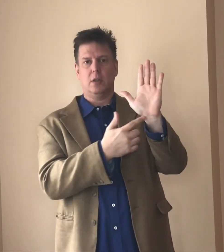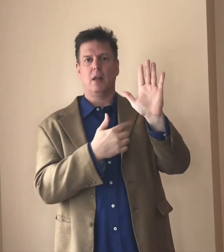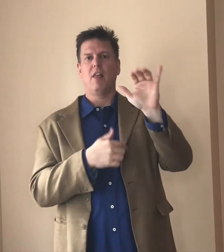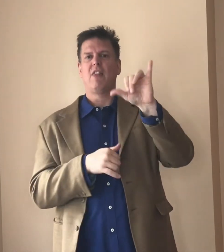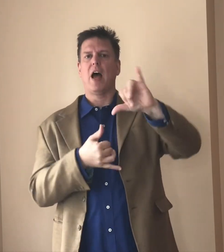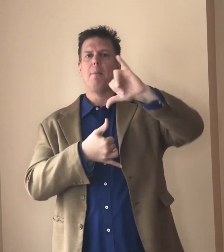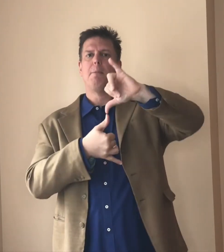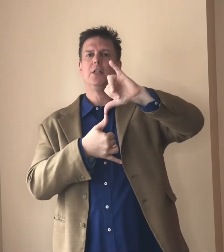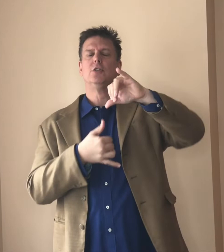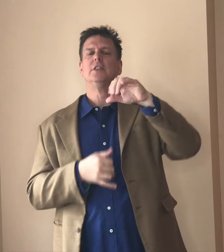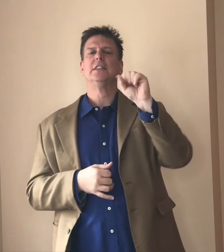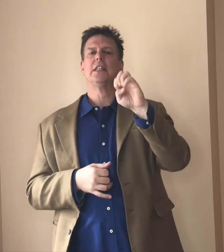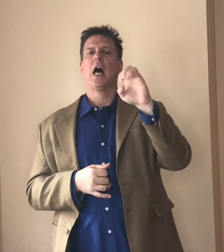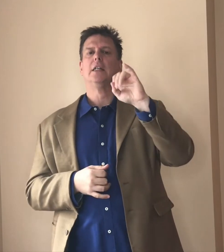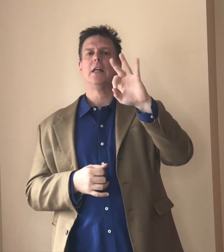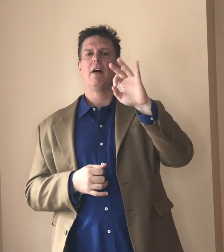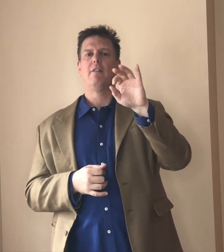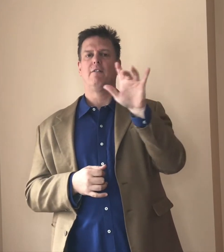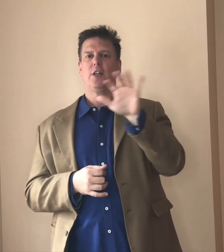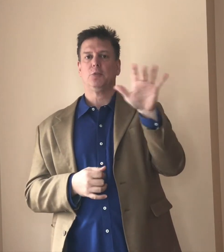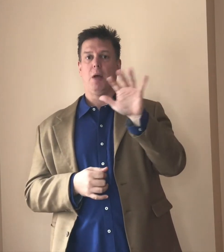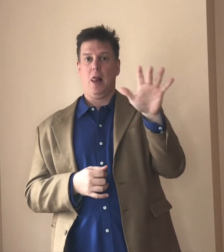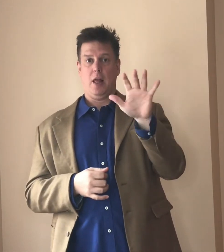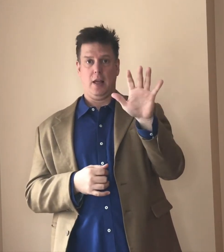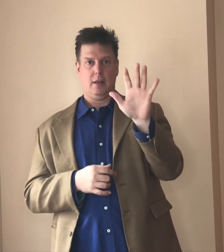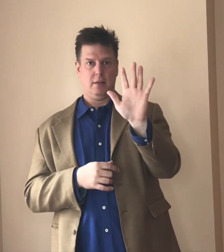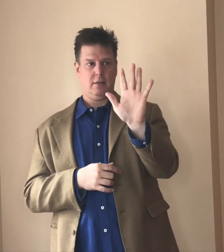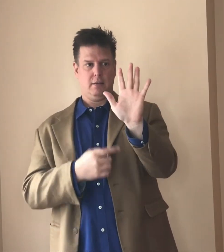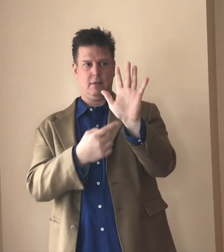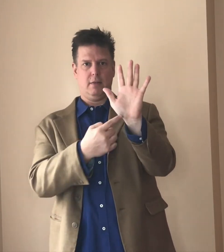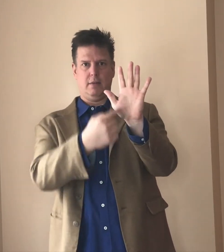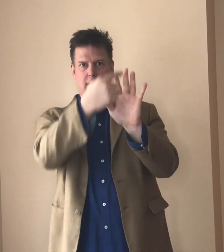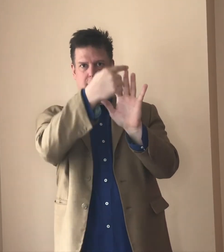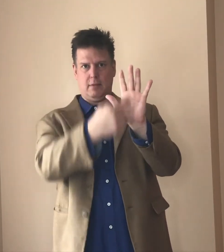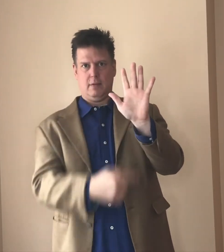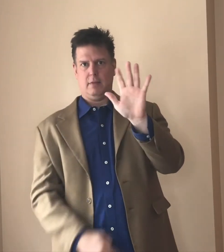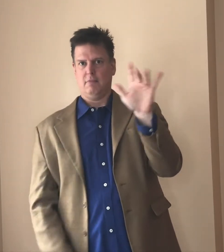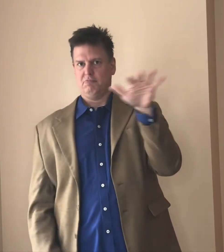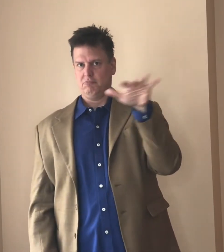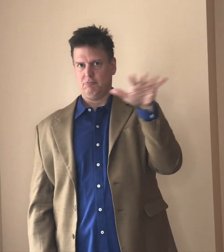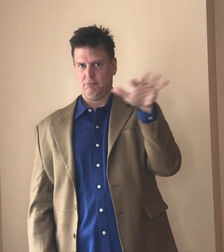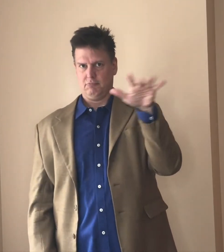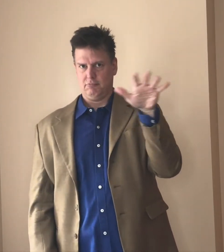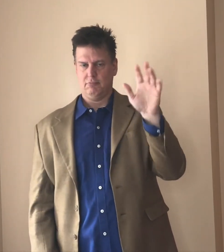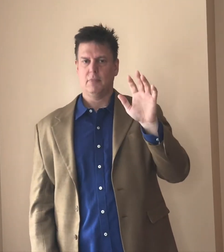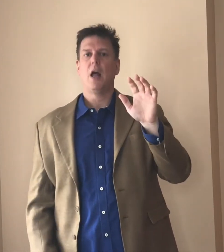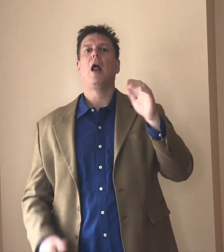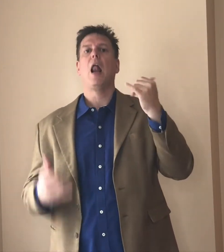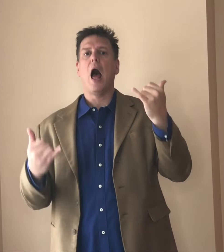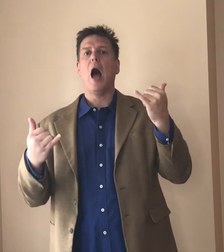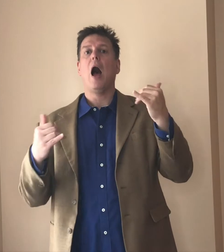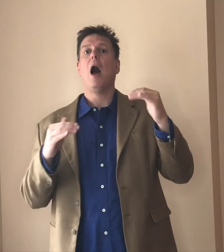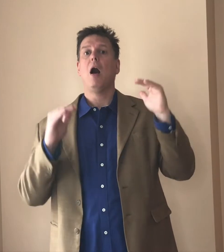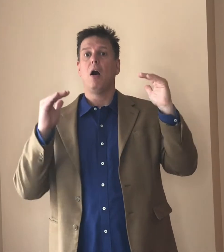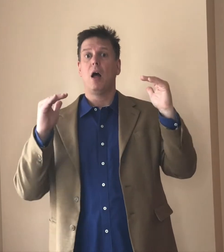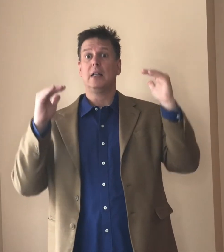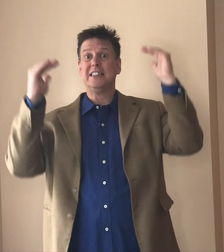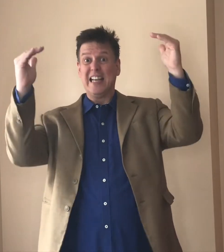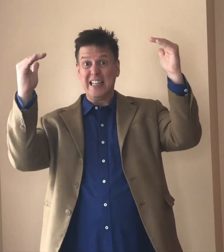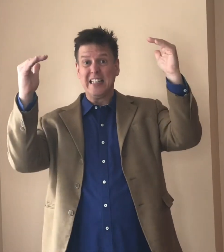that is the space in which a person fingerspells in each location. So when they go up to the next